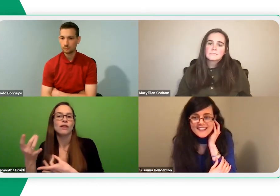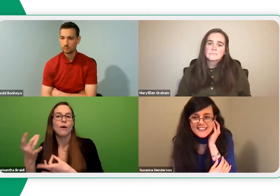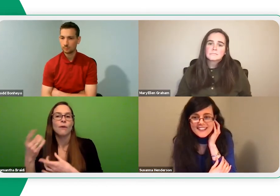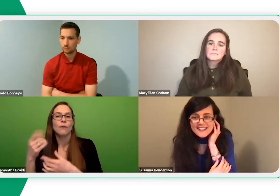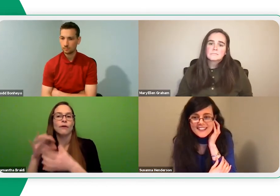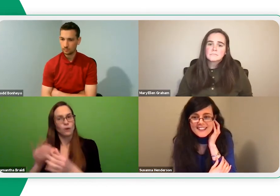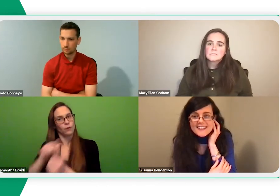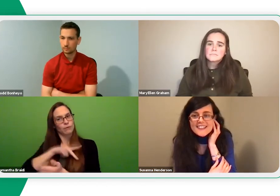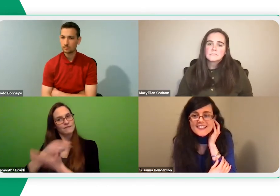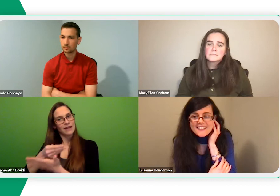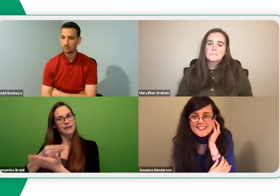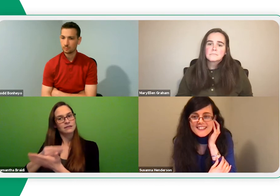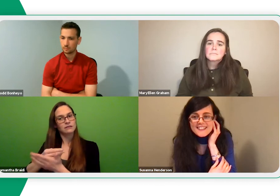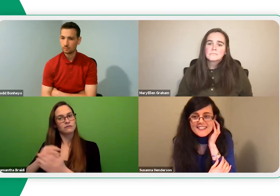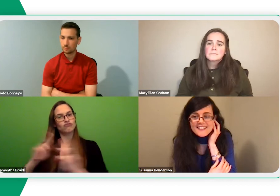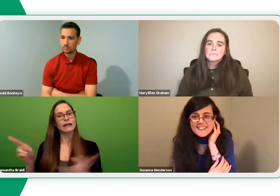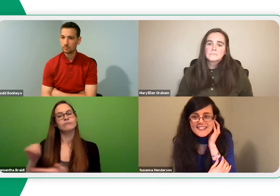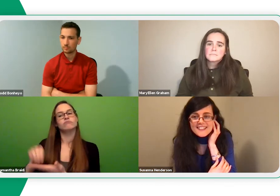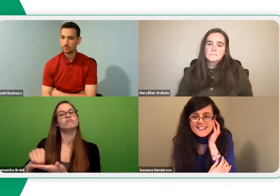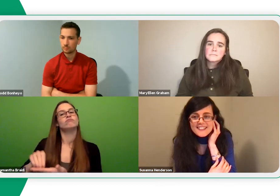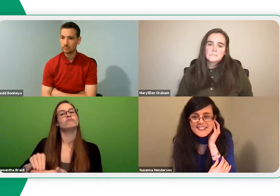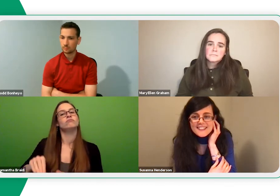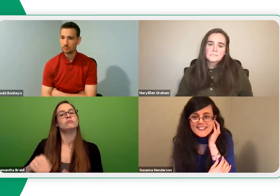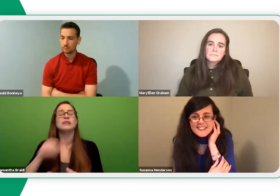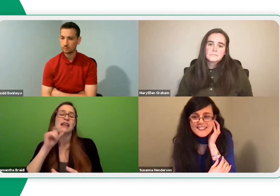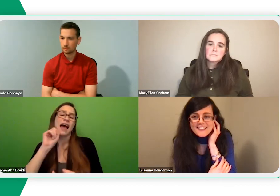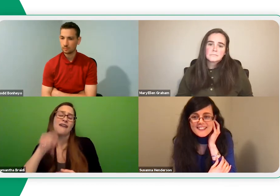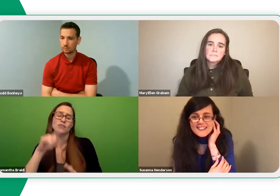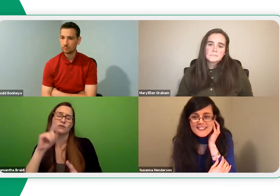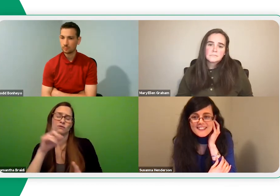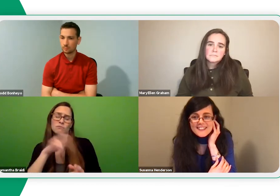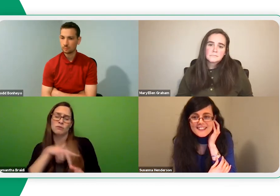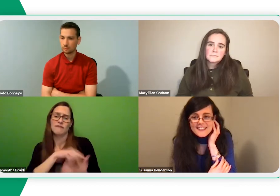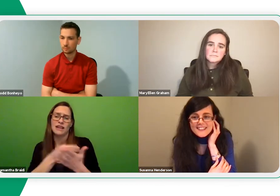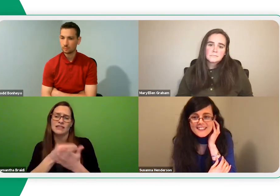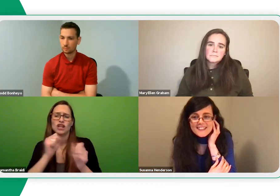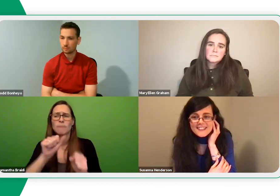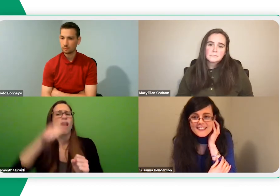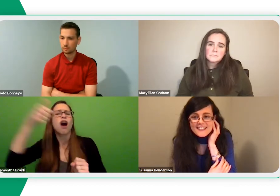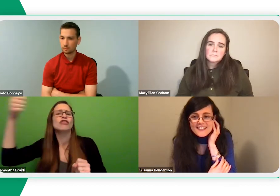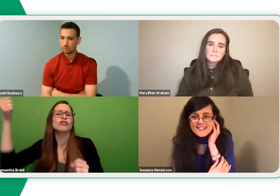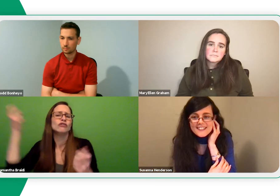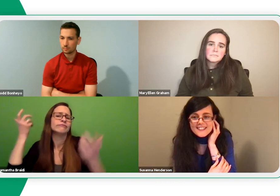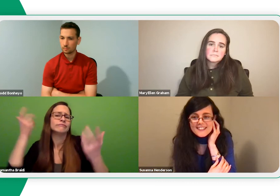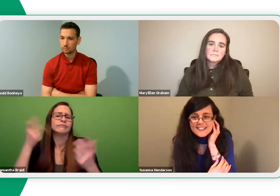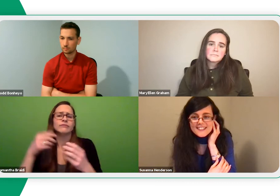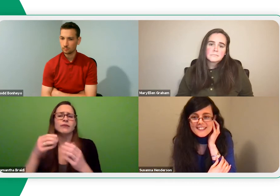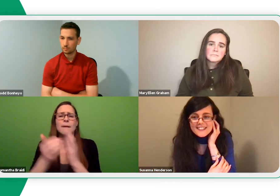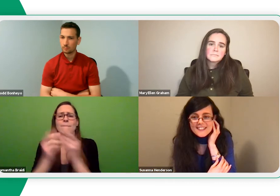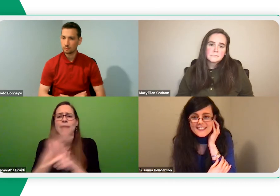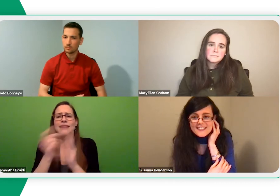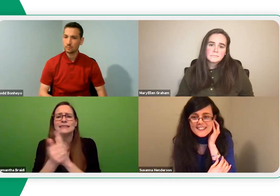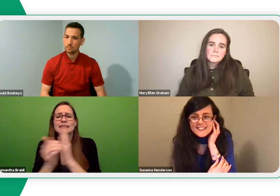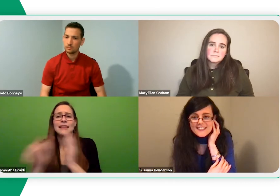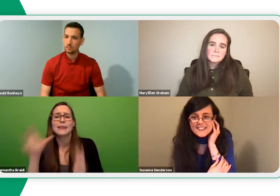out. And maybe they can bring their own portfolio, their personal finance portfolio, so they can make notes and take notes of that. And it